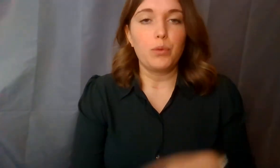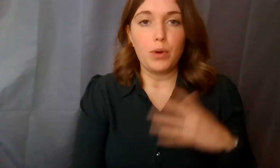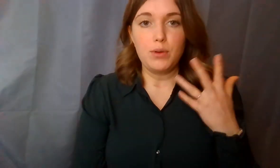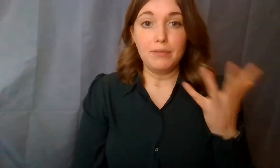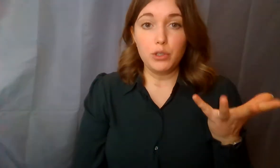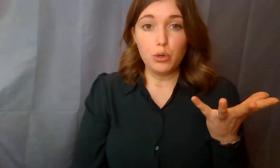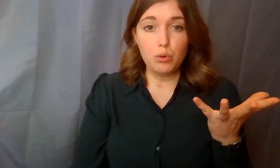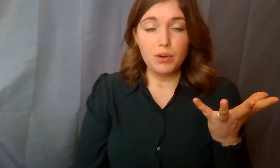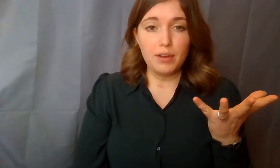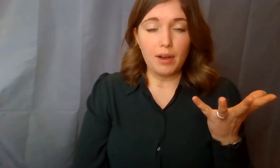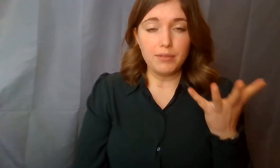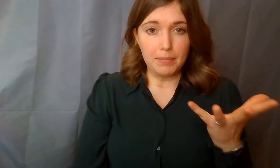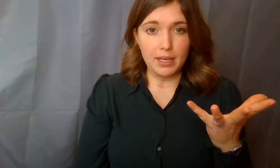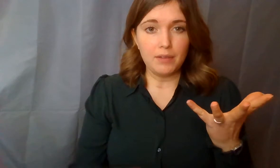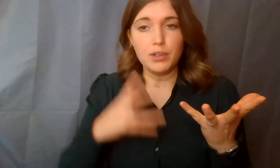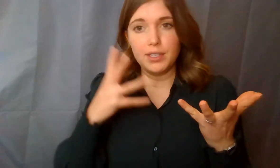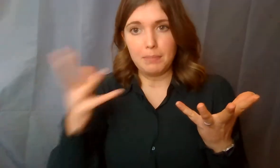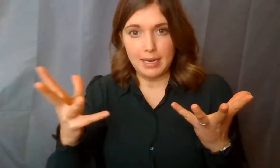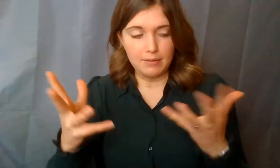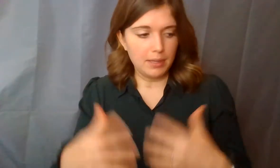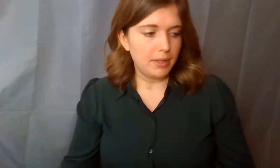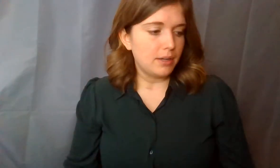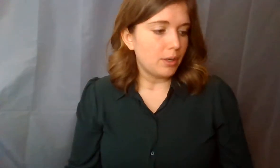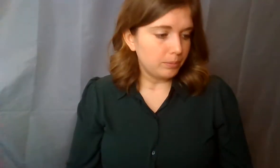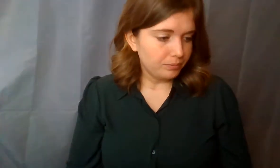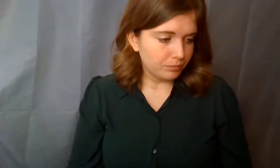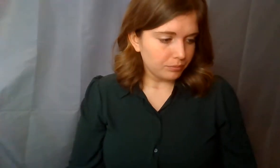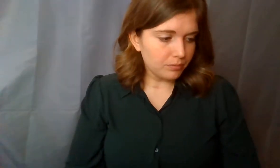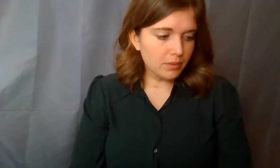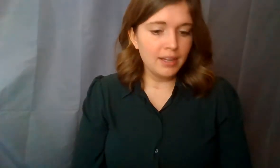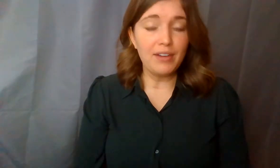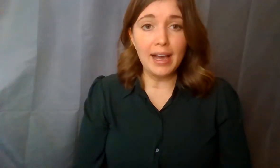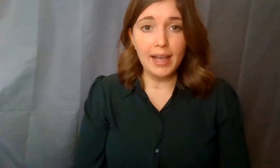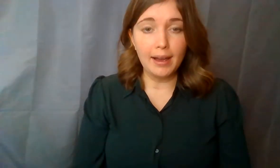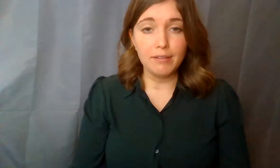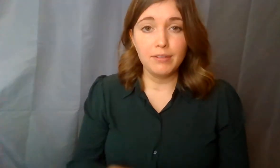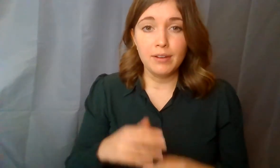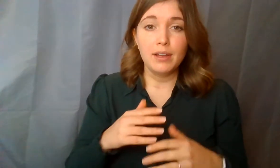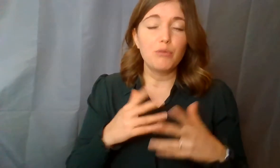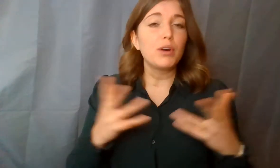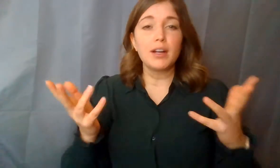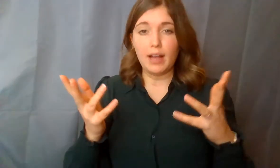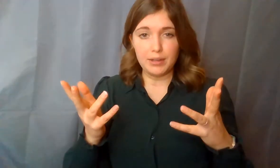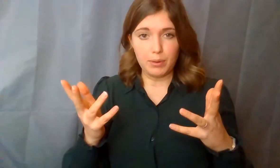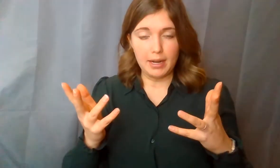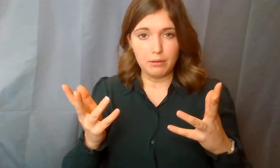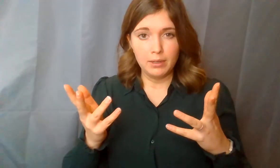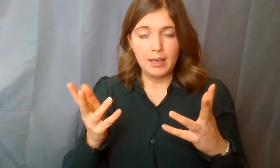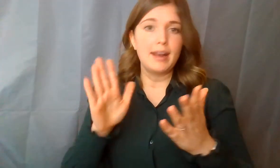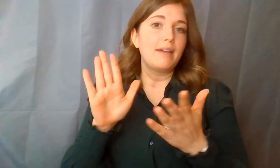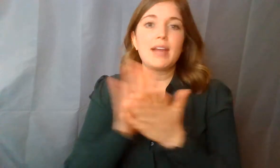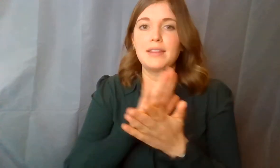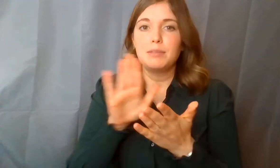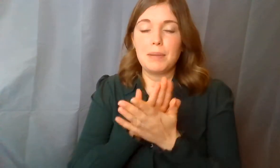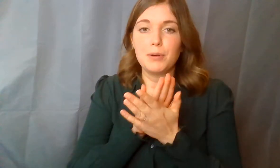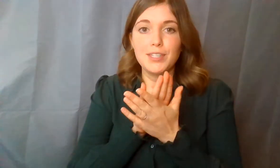when you have two of something versus many of something. So if we're in class right now and I've got these papers that I